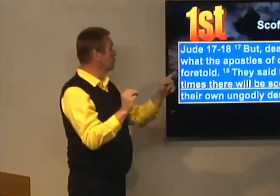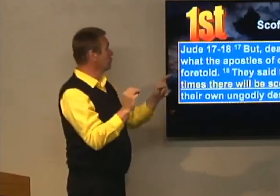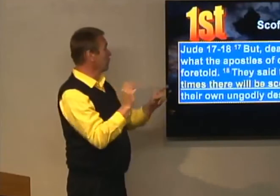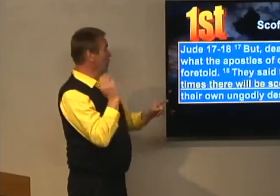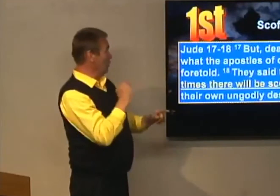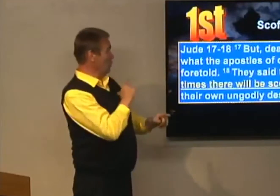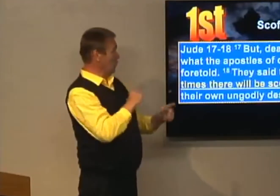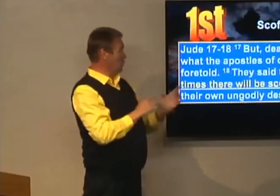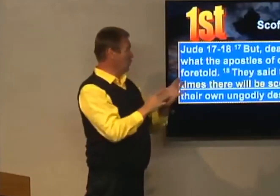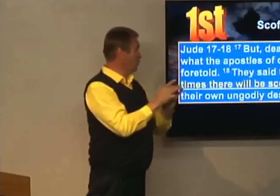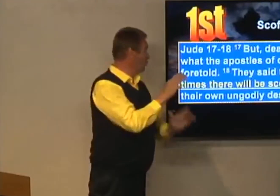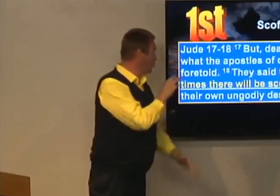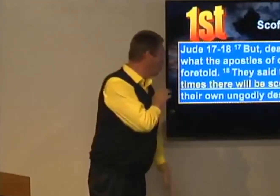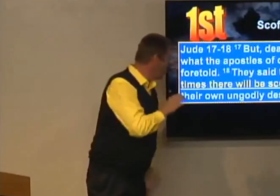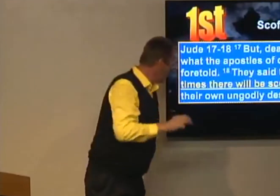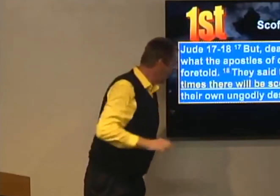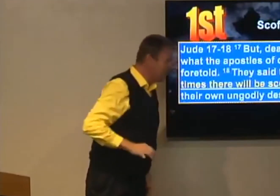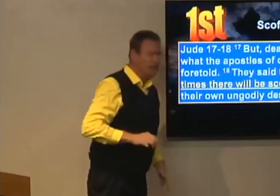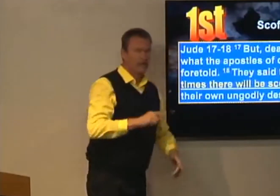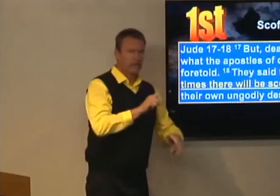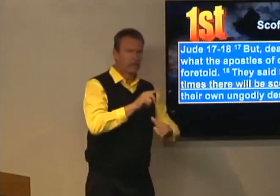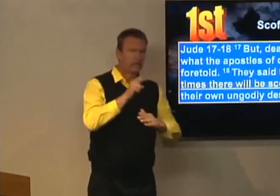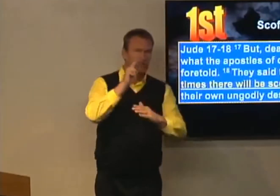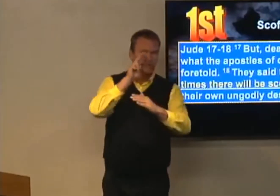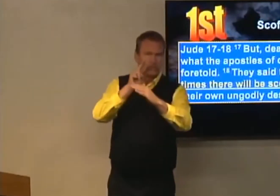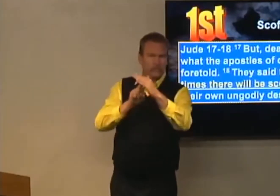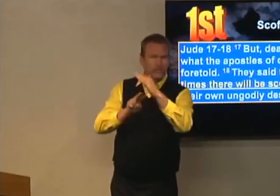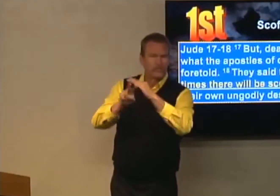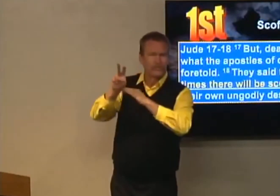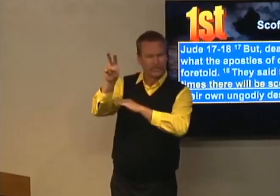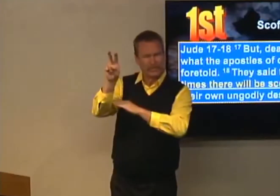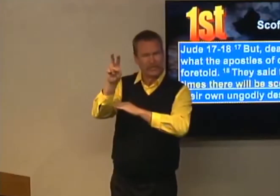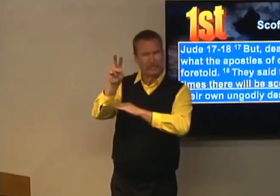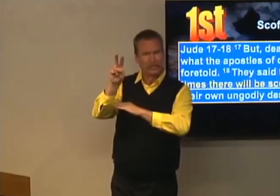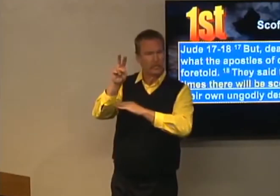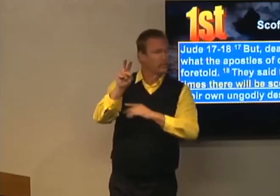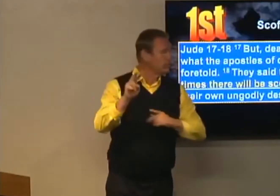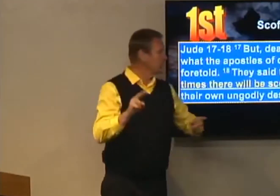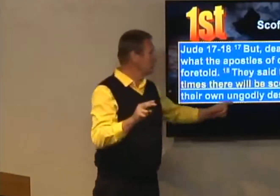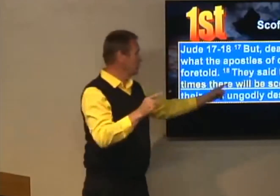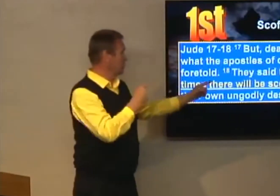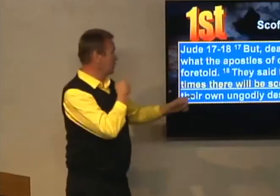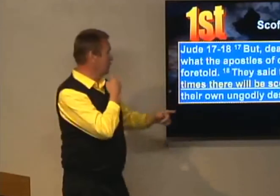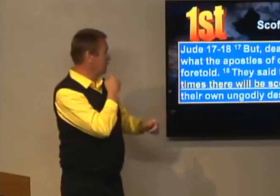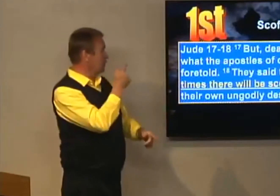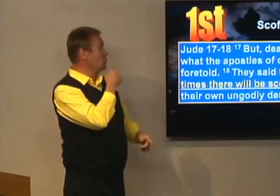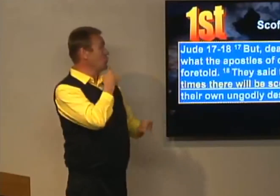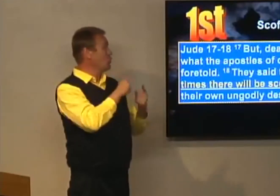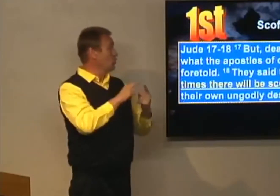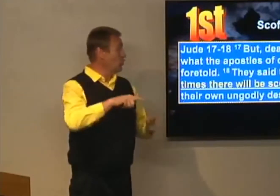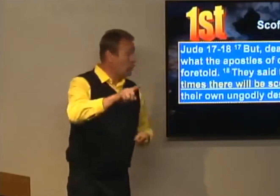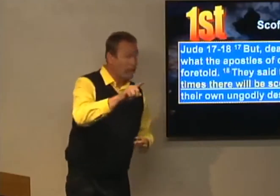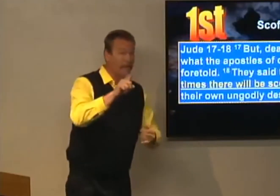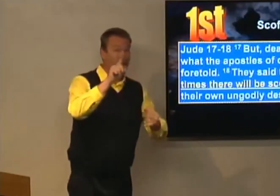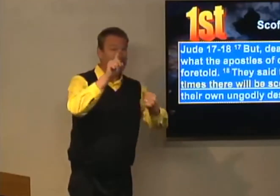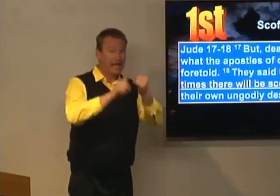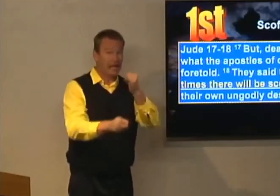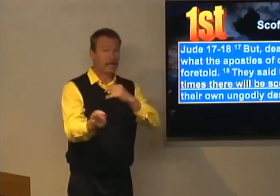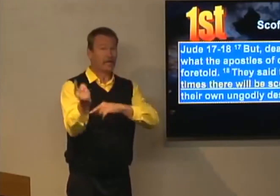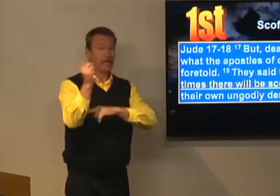Lord Jesus Christ foretold. This is in Jude. So they foretold something. The apostles foretold something. They said to